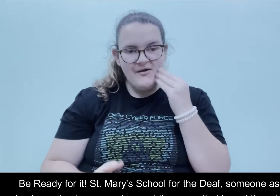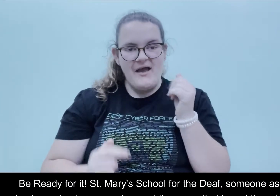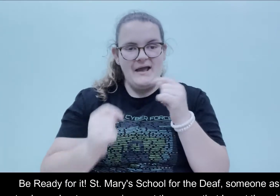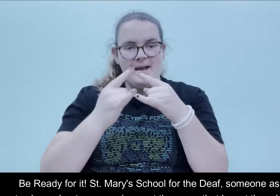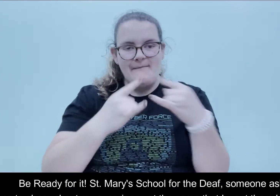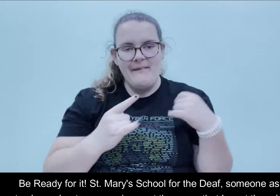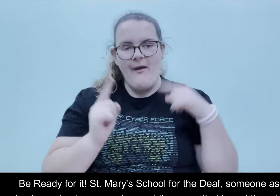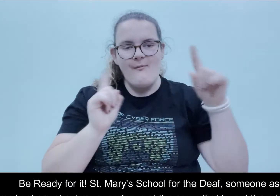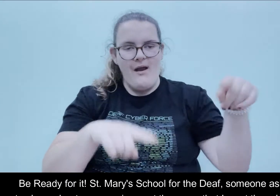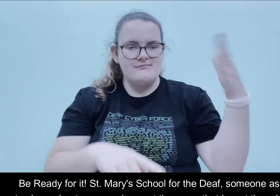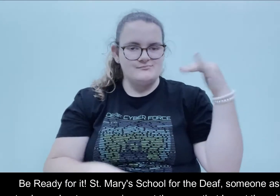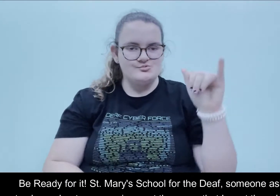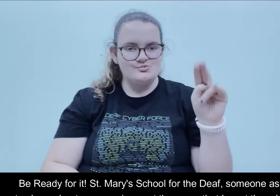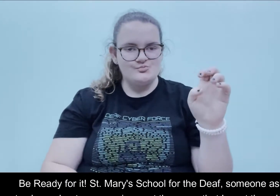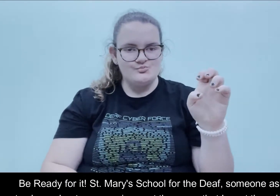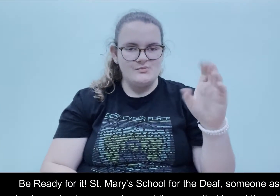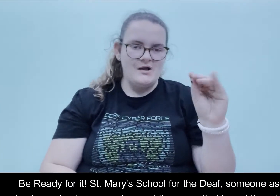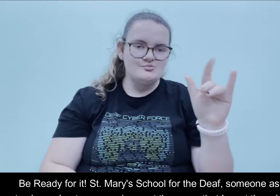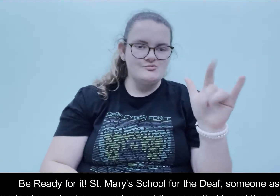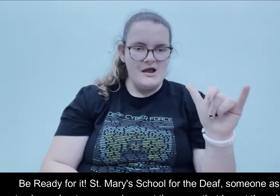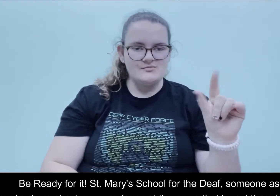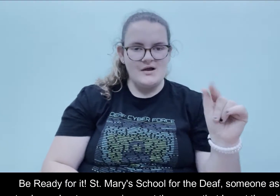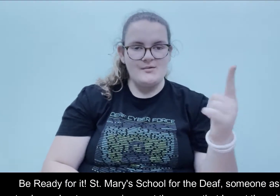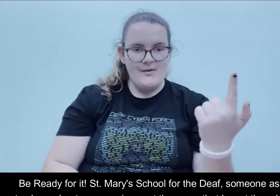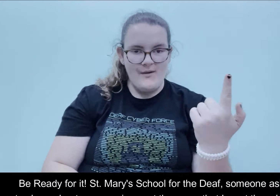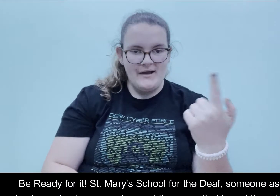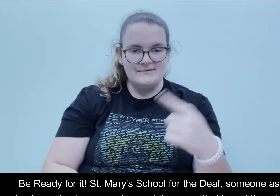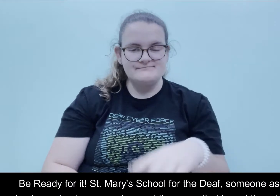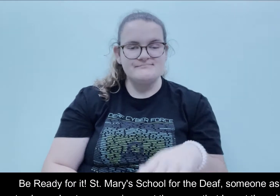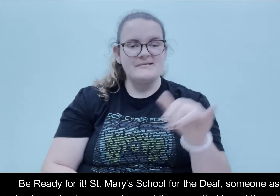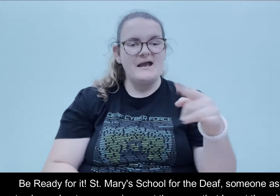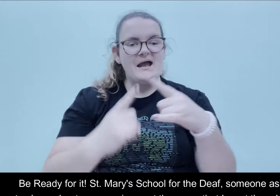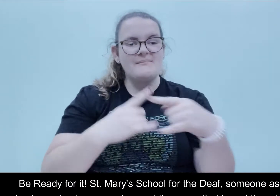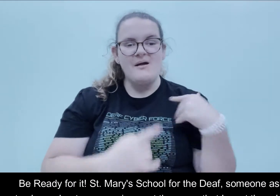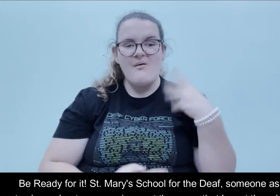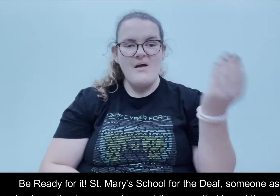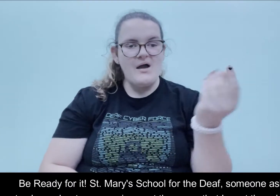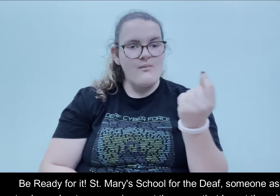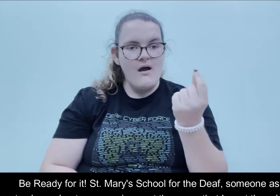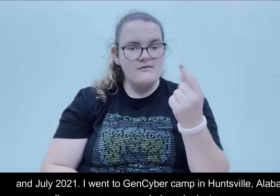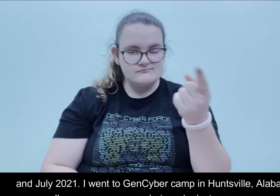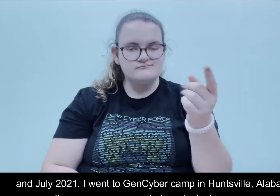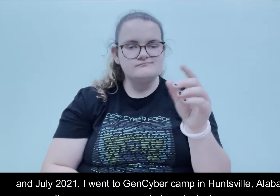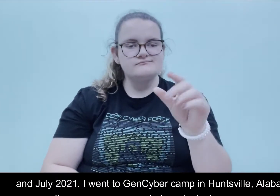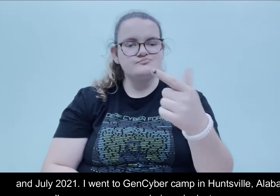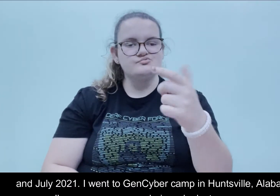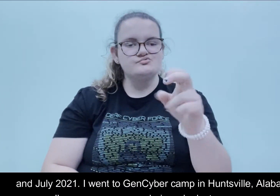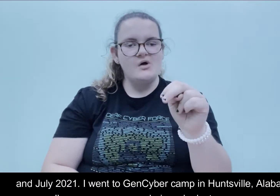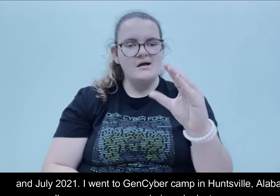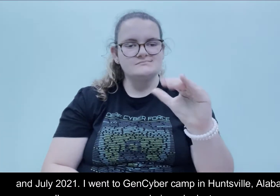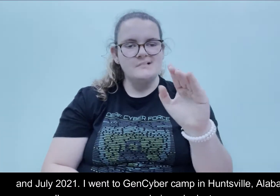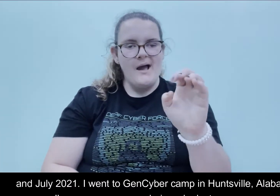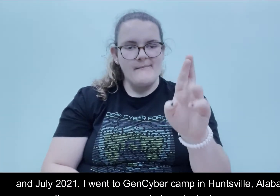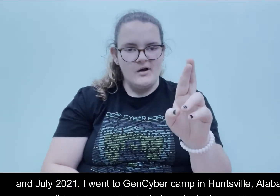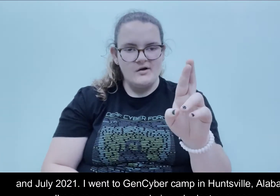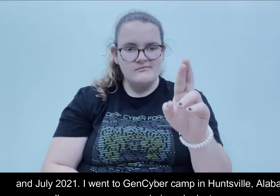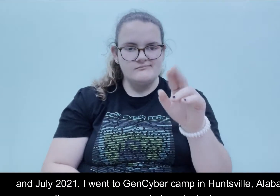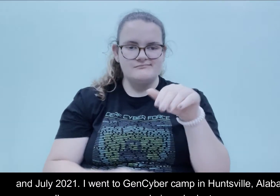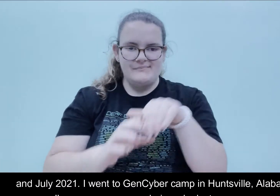school asked me if I wouldn't mind talking about my experience at a camp I went to back in June and July of 2021. The camp I went